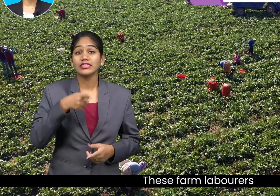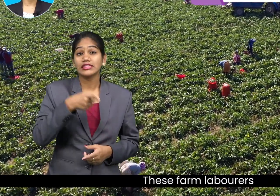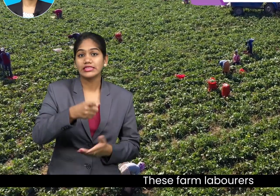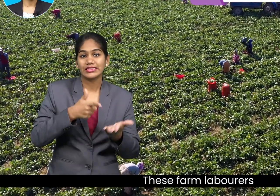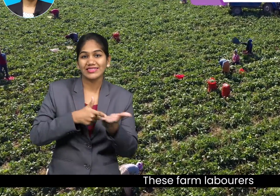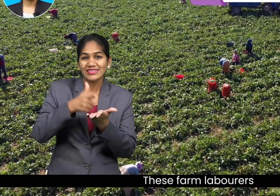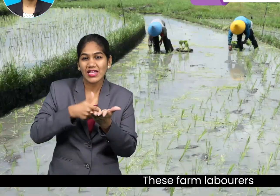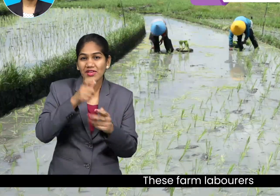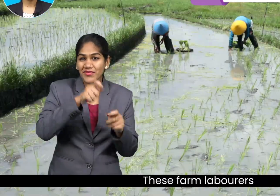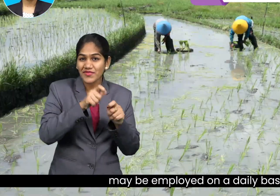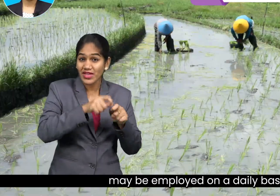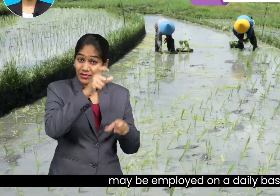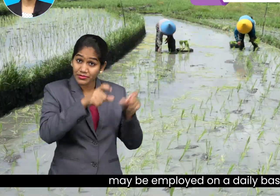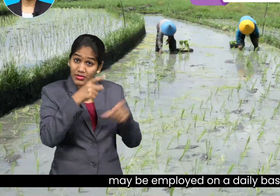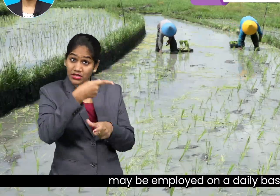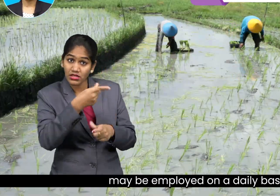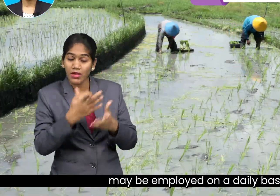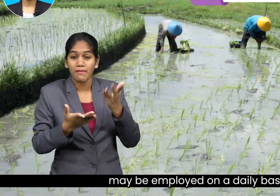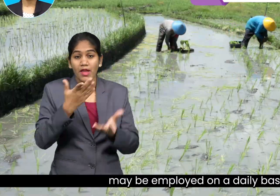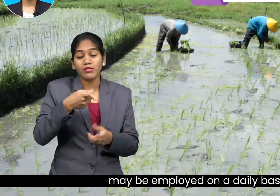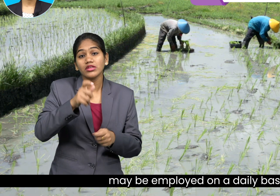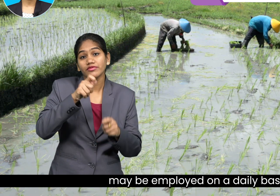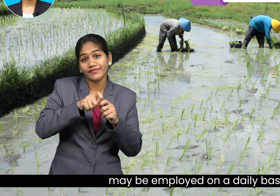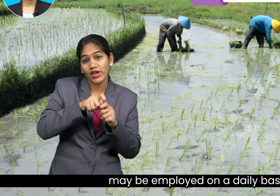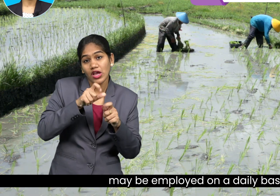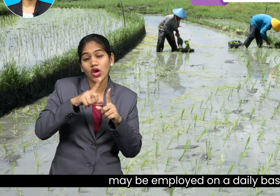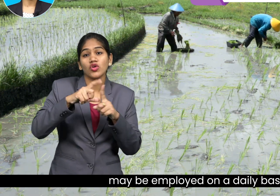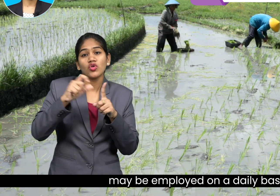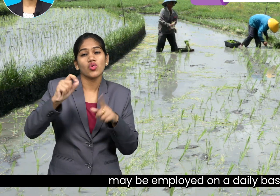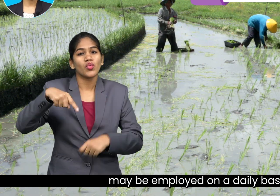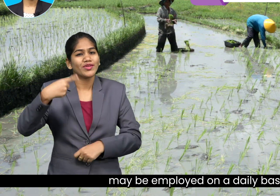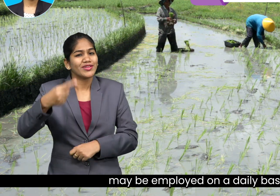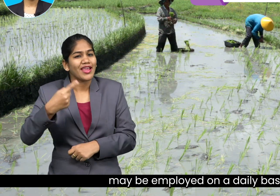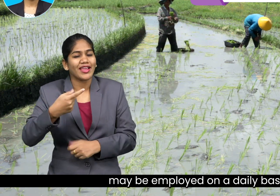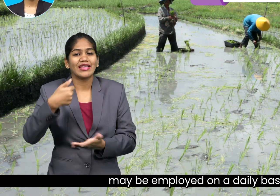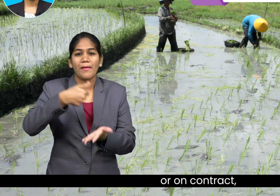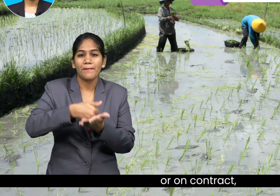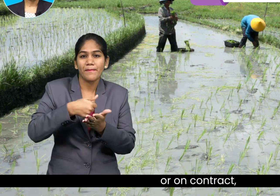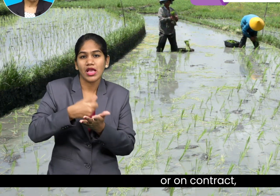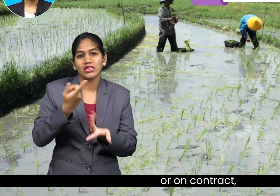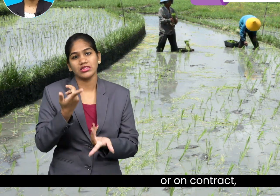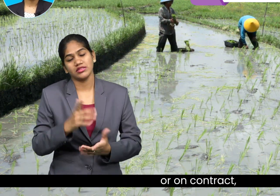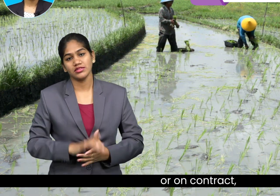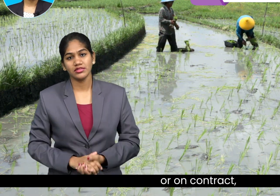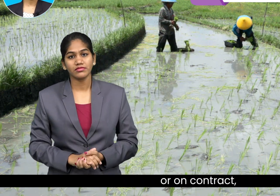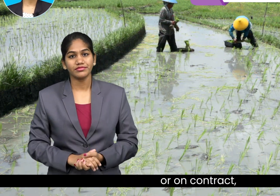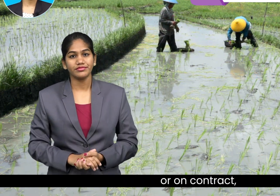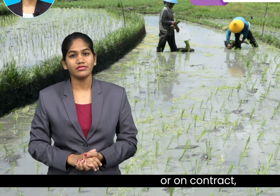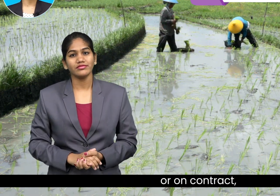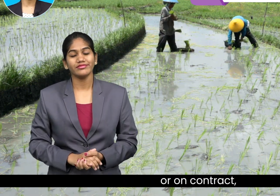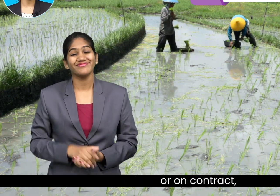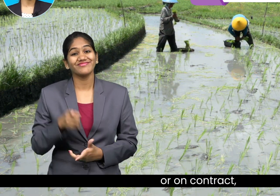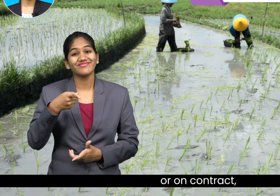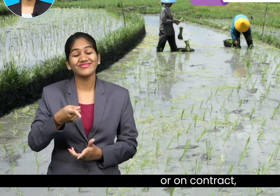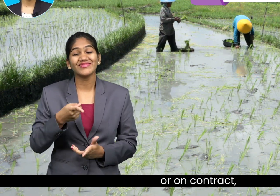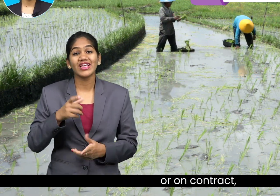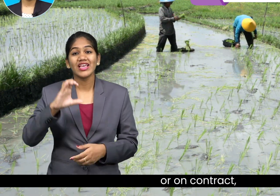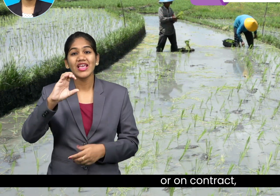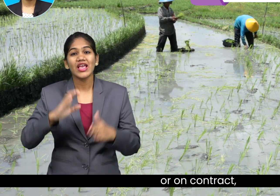These farm laborers may be employed on a daily basis or on